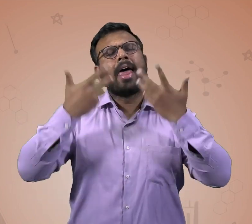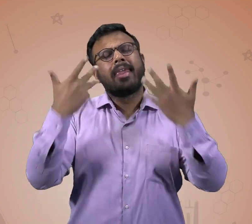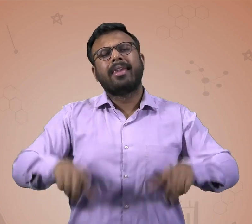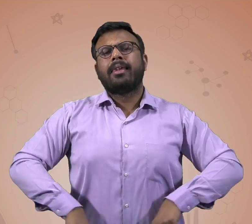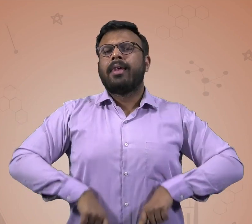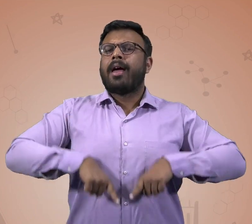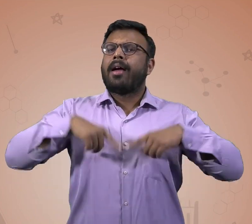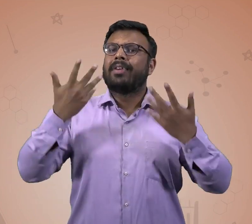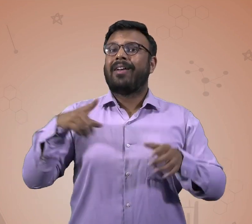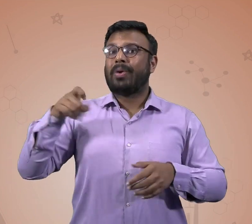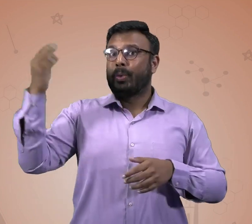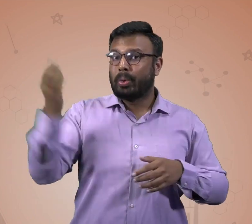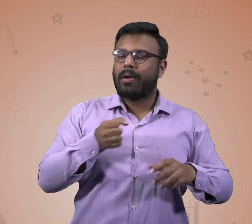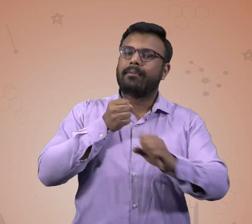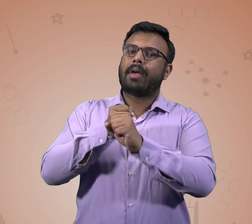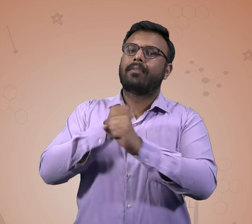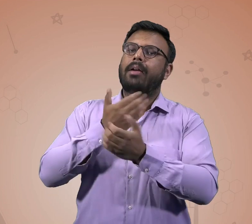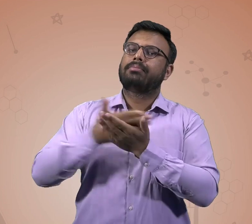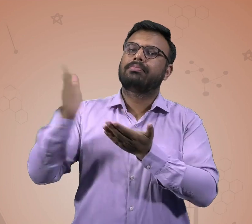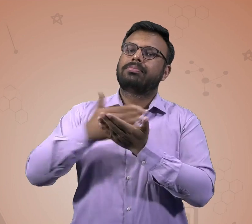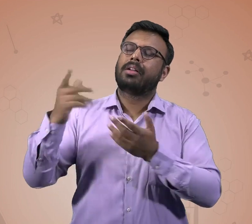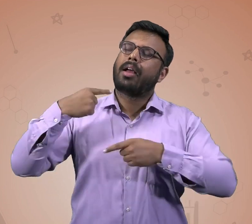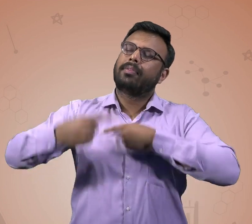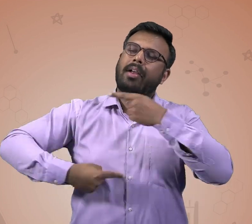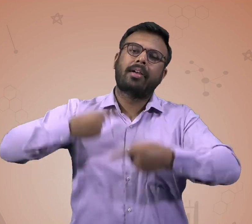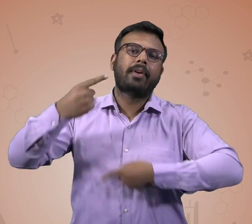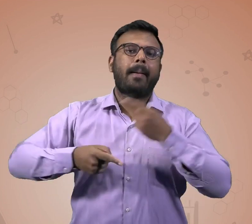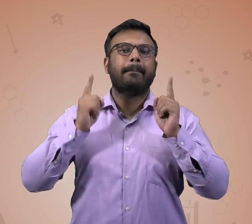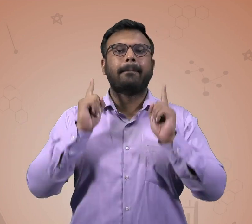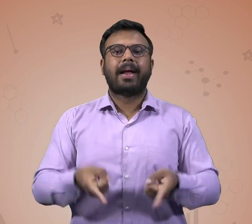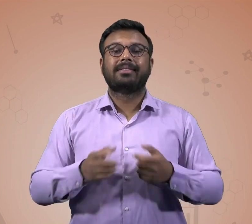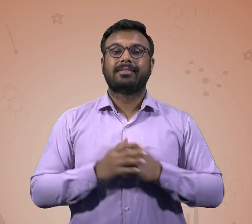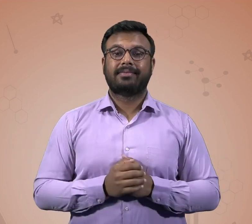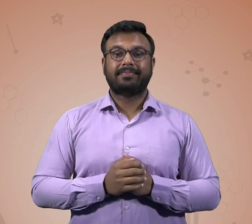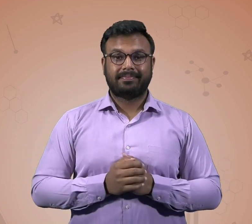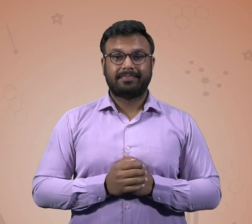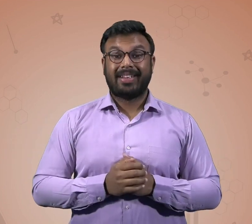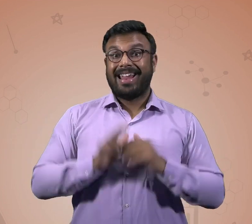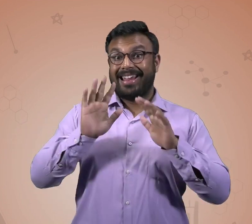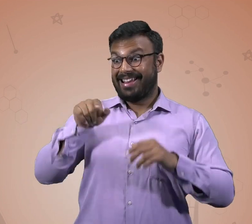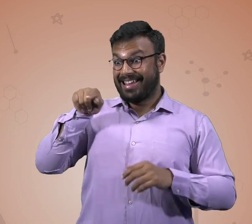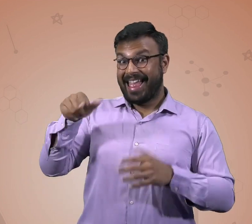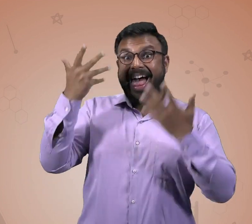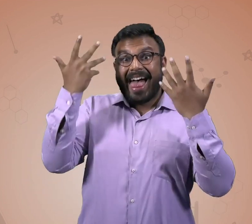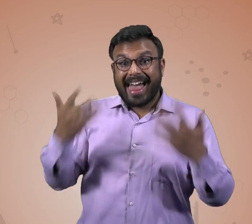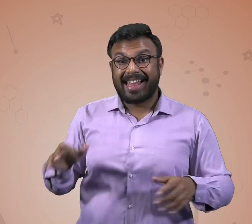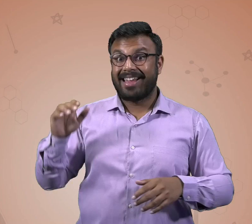In this way, the immune system is on constant safeguarding duty. The immune system also has